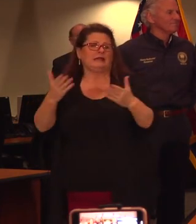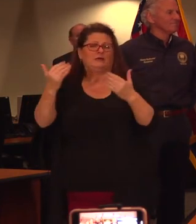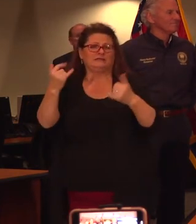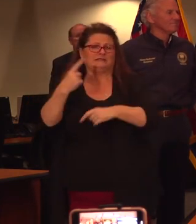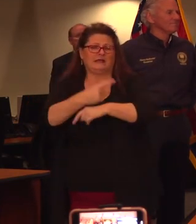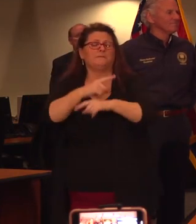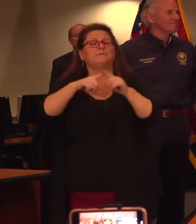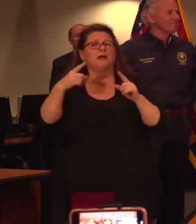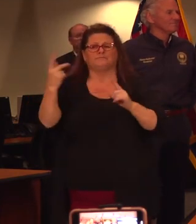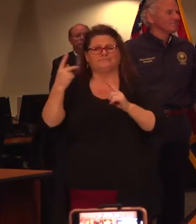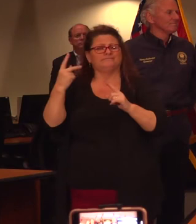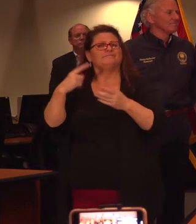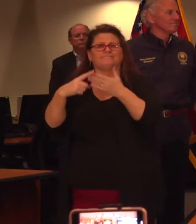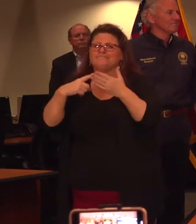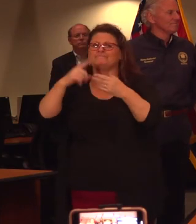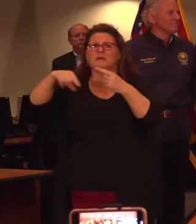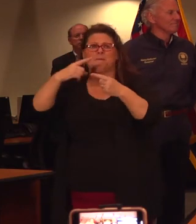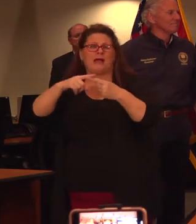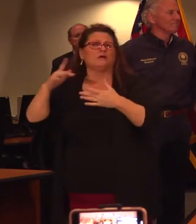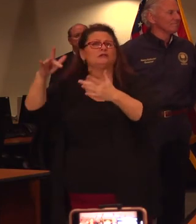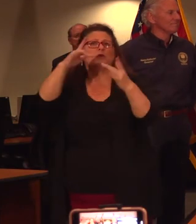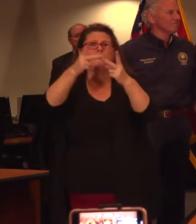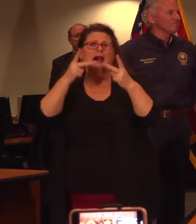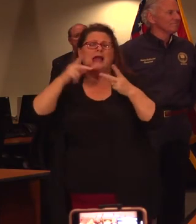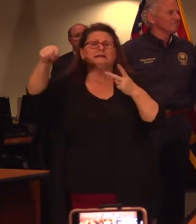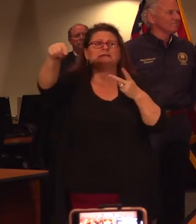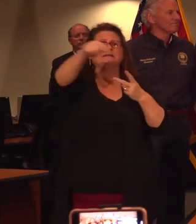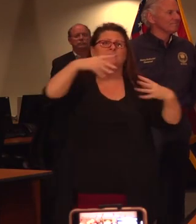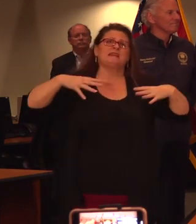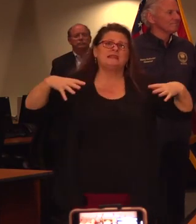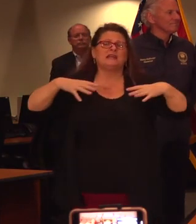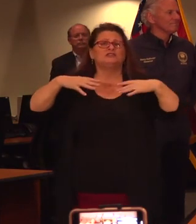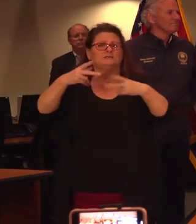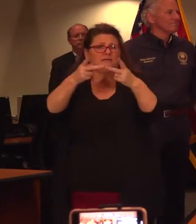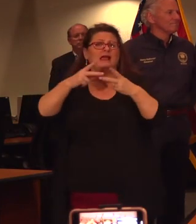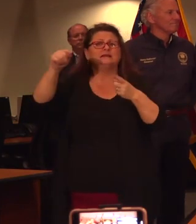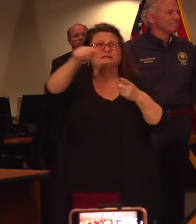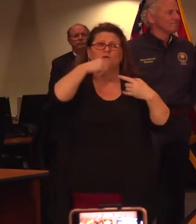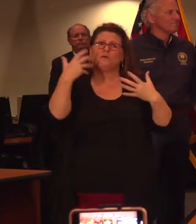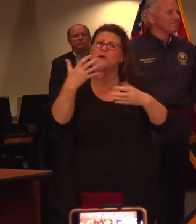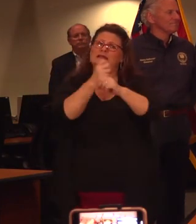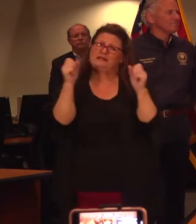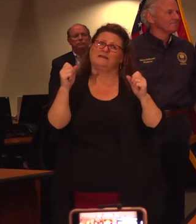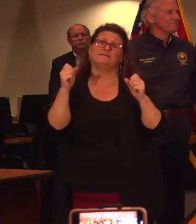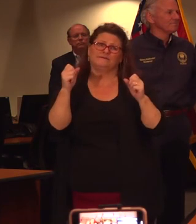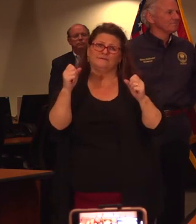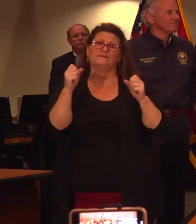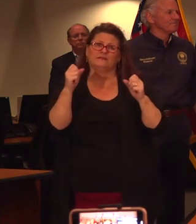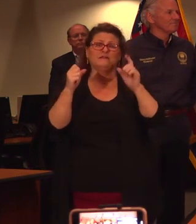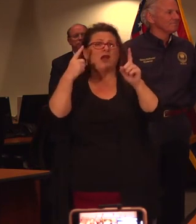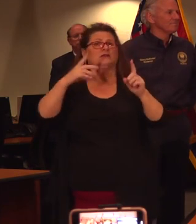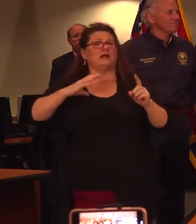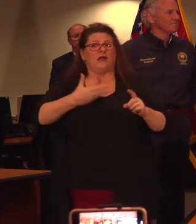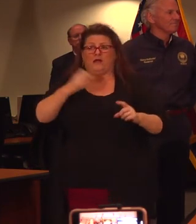I, and we believe we can make South Carolina a safe place to vacation and that people will want to come here. We are different than some